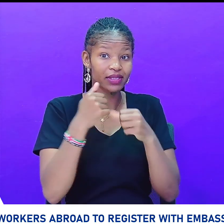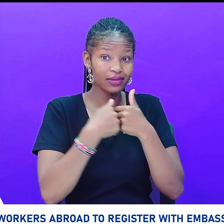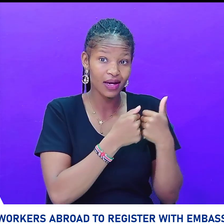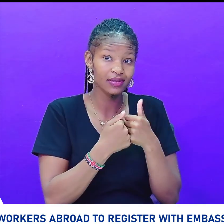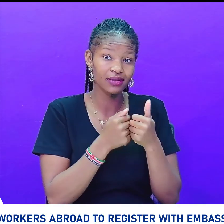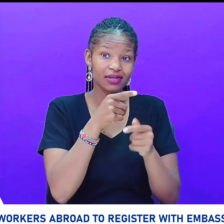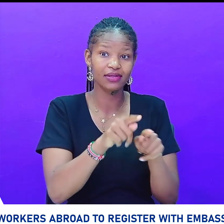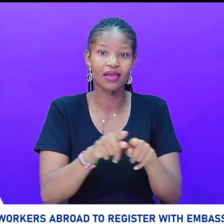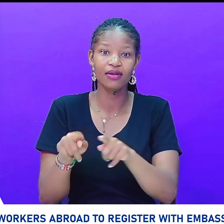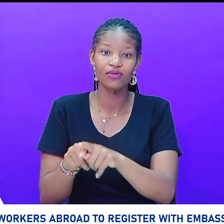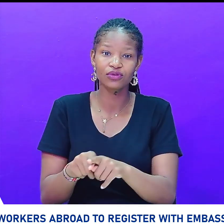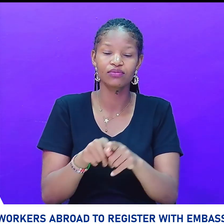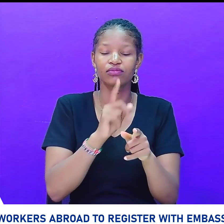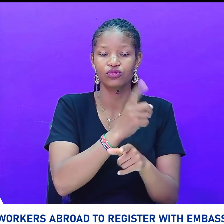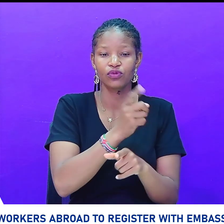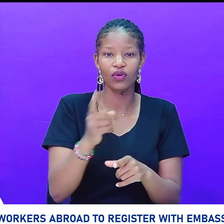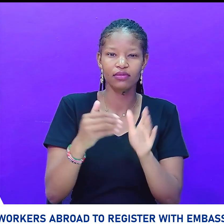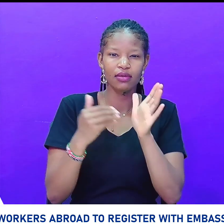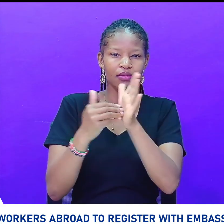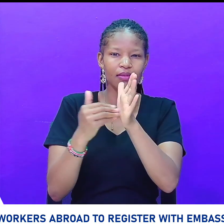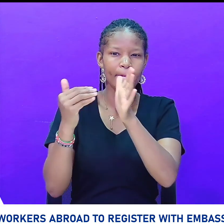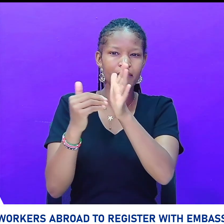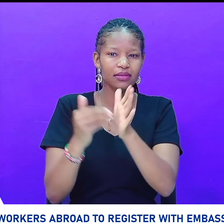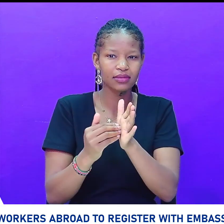He also warned against exporting activism,